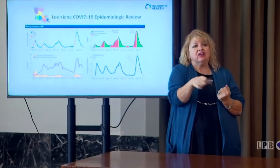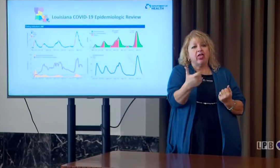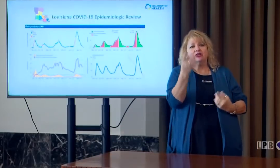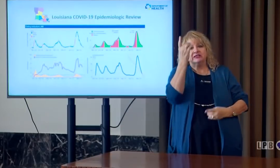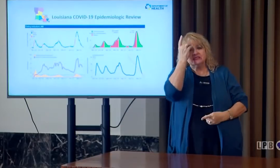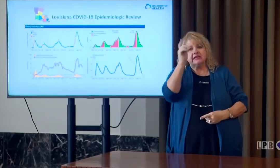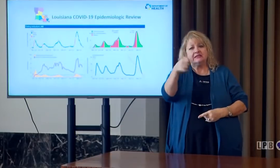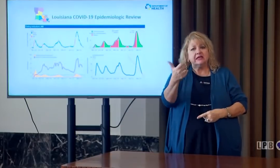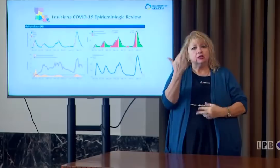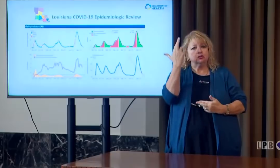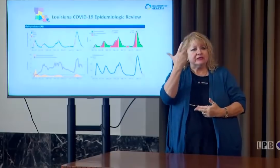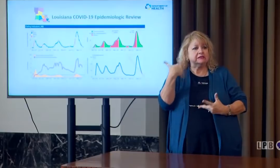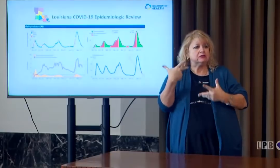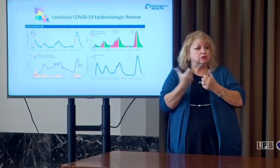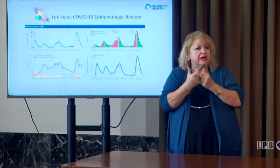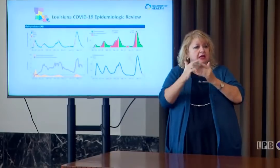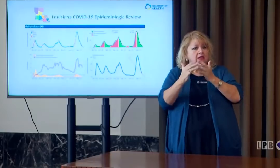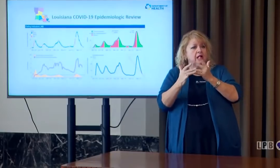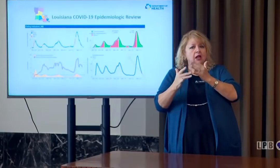That number is now down to